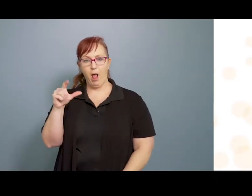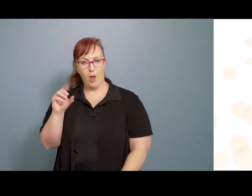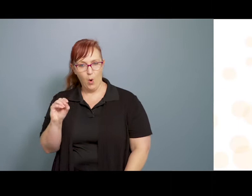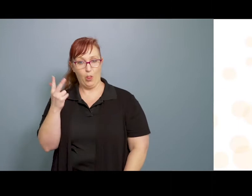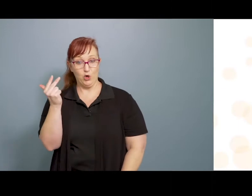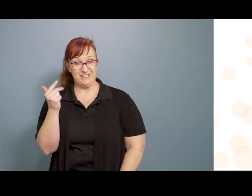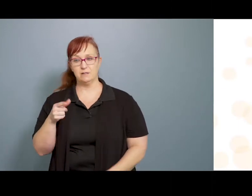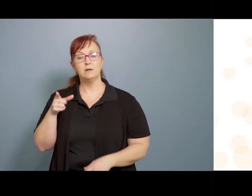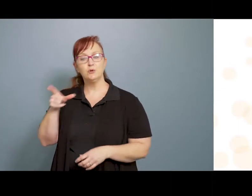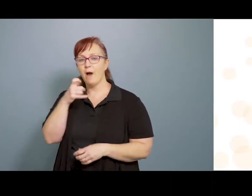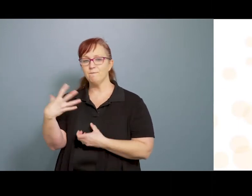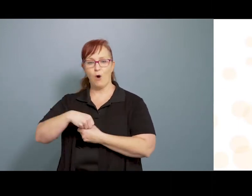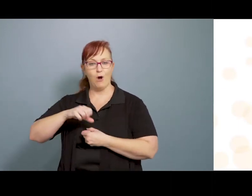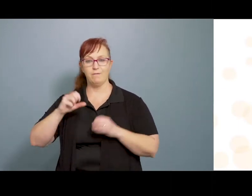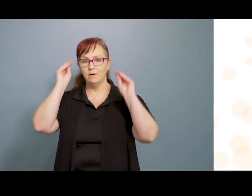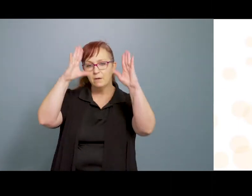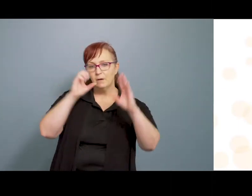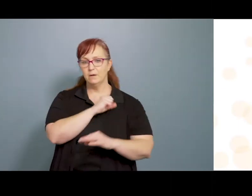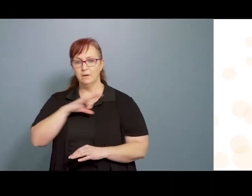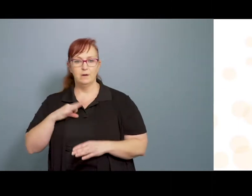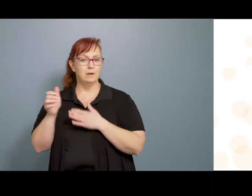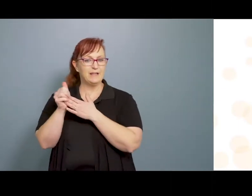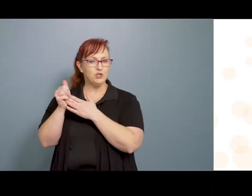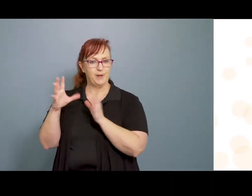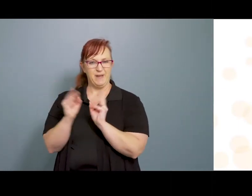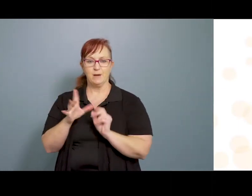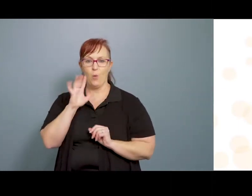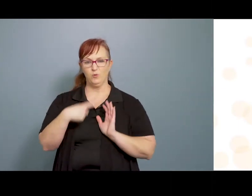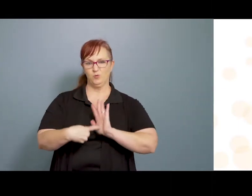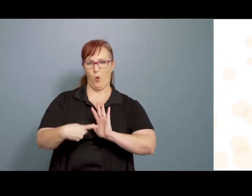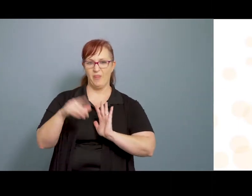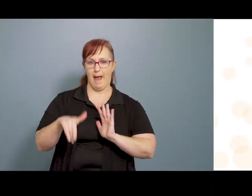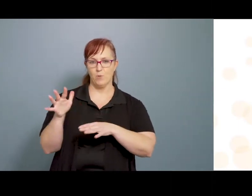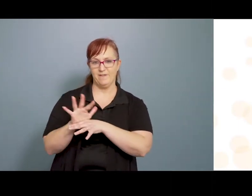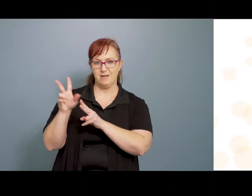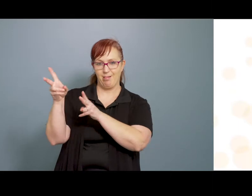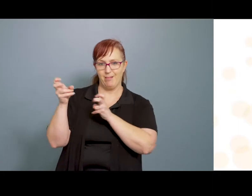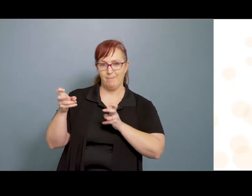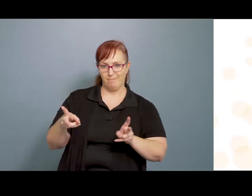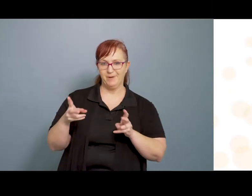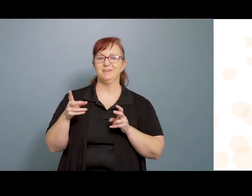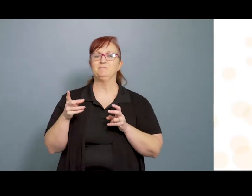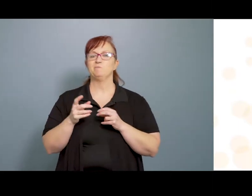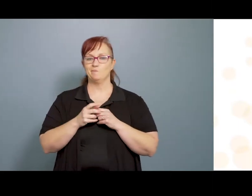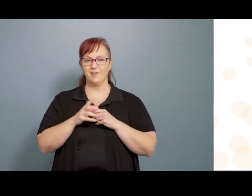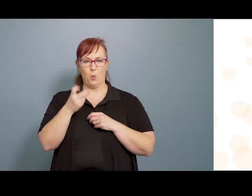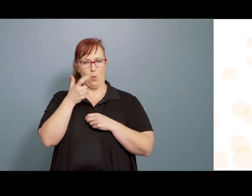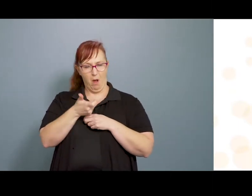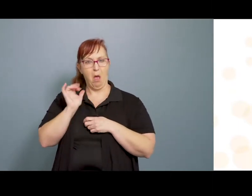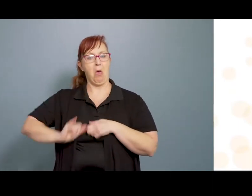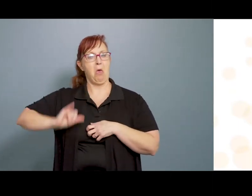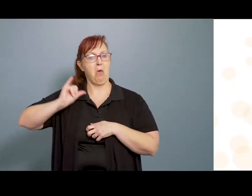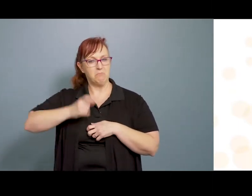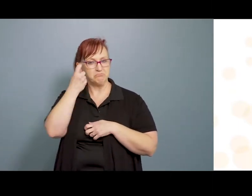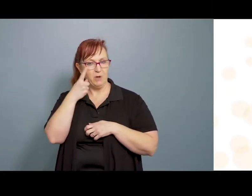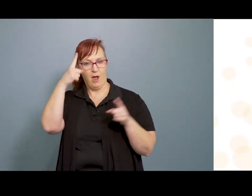faculty calls or our direct leadership meetings. So today I wanted to play that clip so everybody can